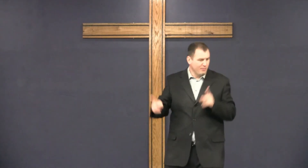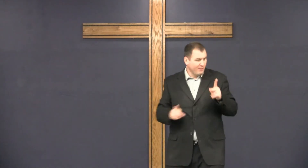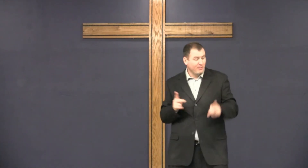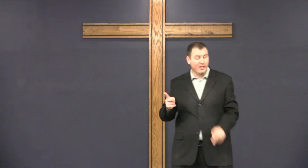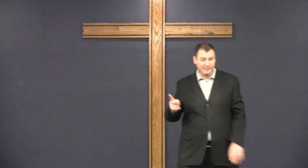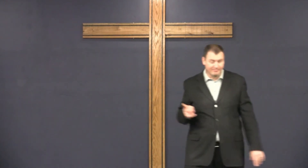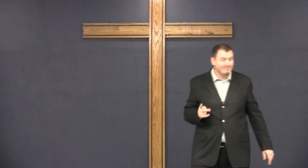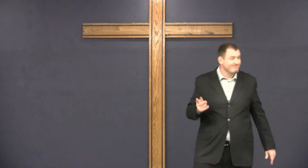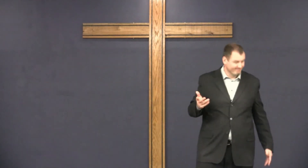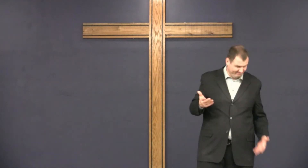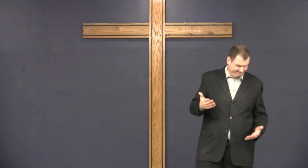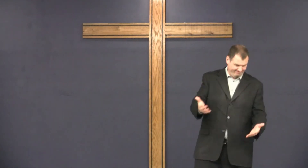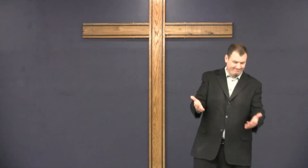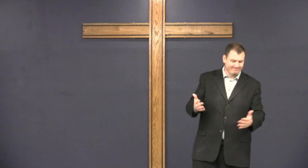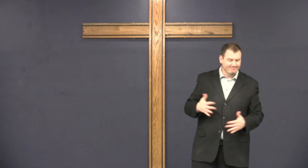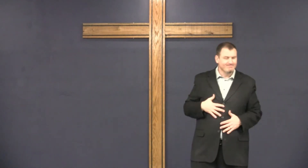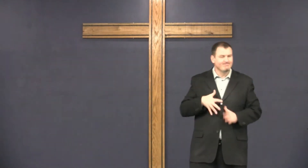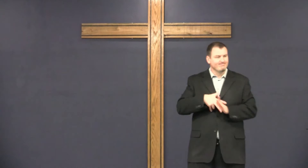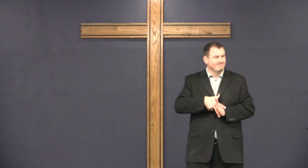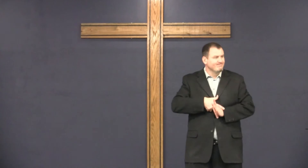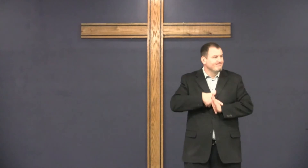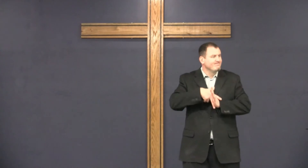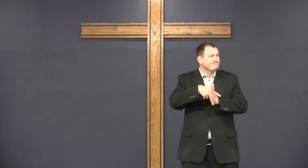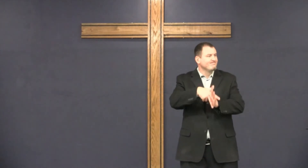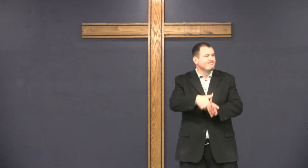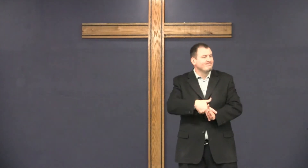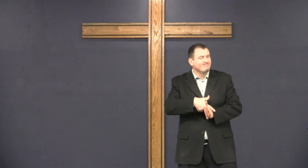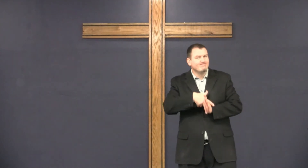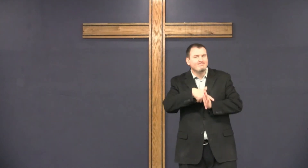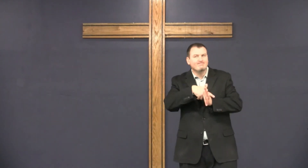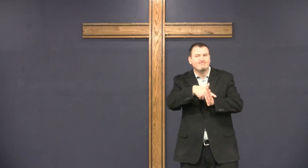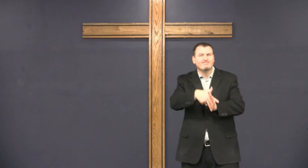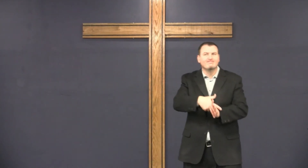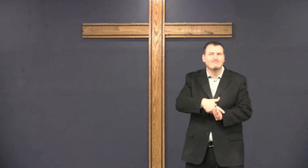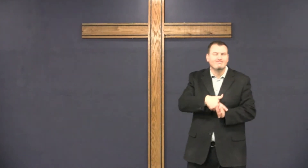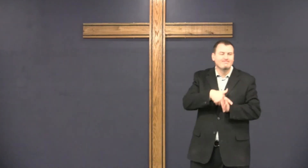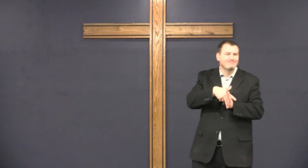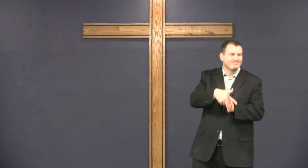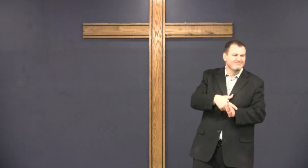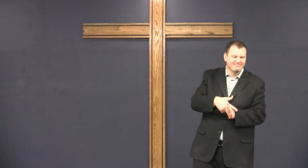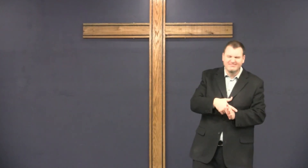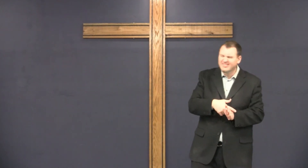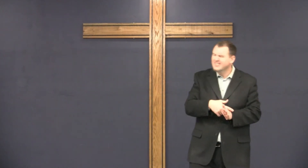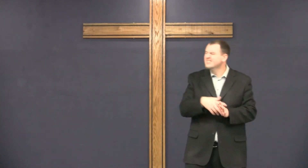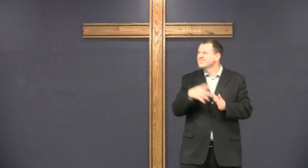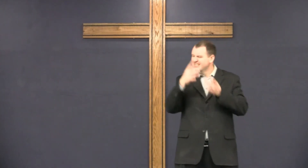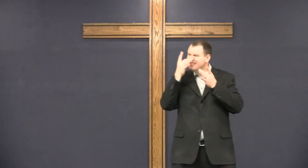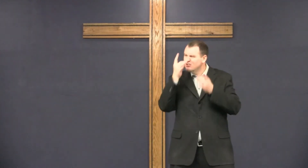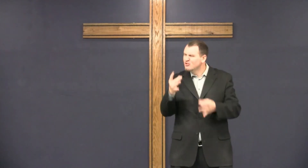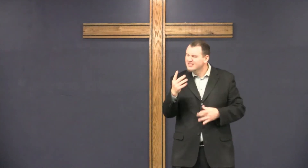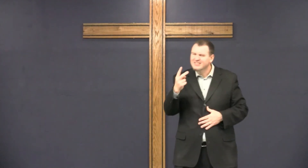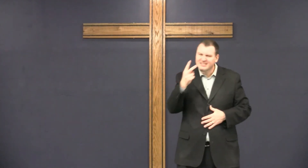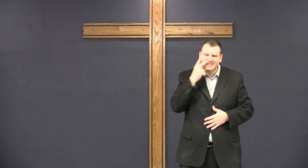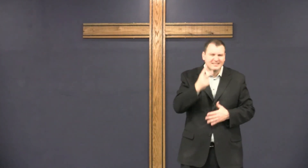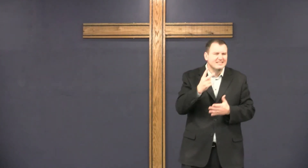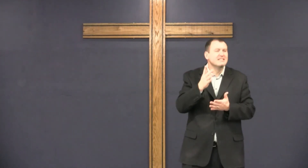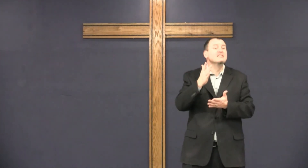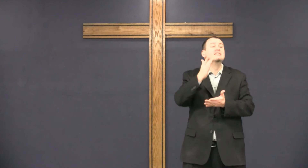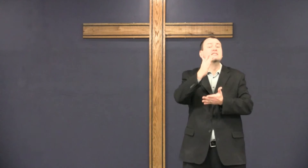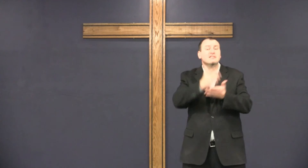But Jesus let the people say these things as he wrote it. It's interesting